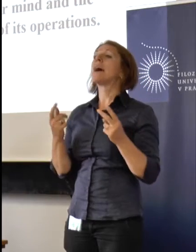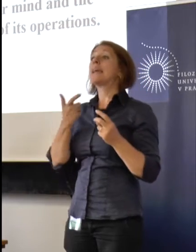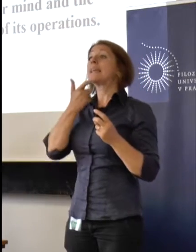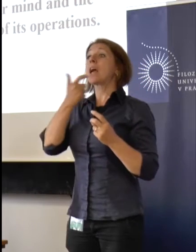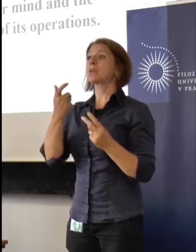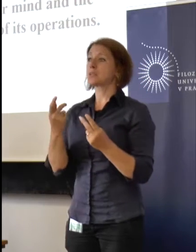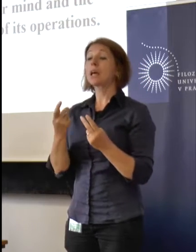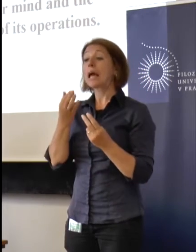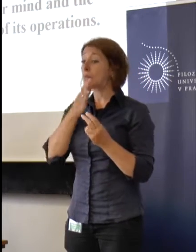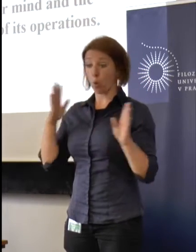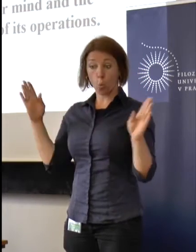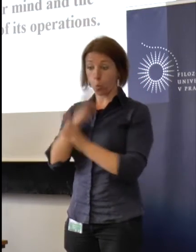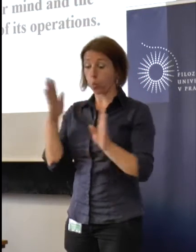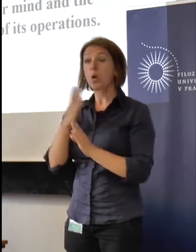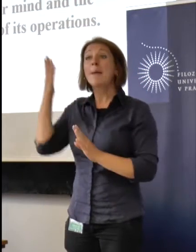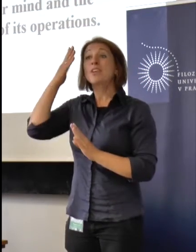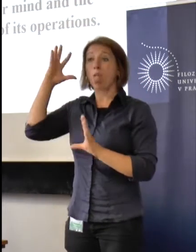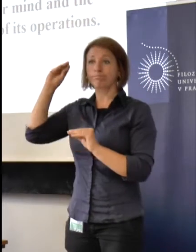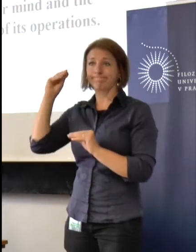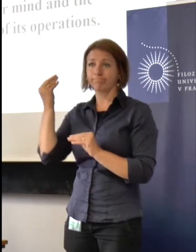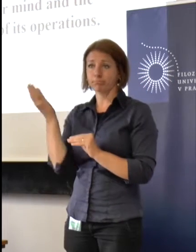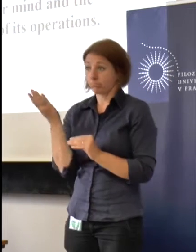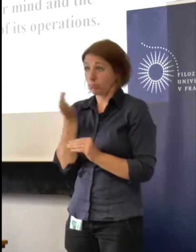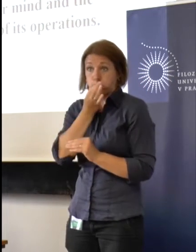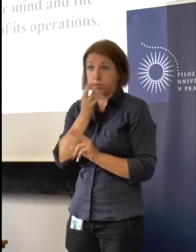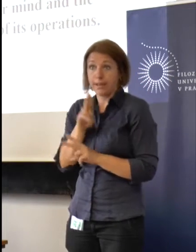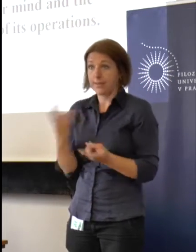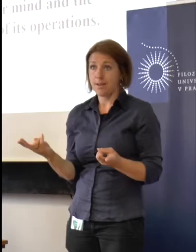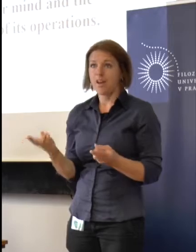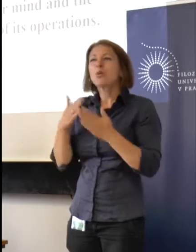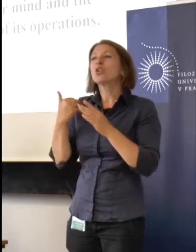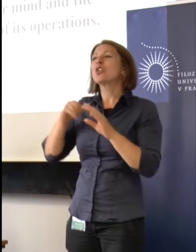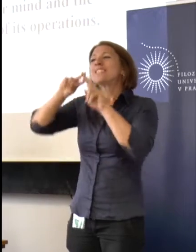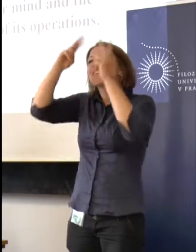variety of its operation. This is